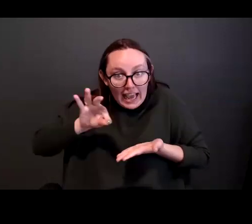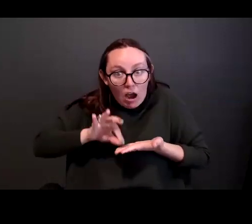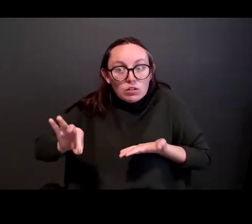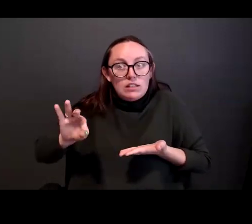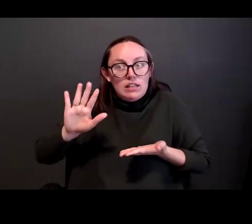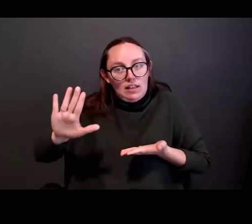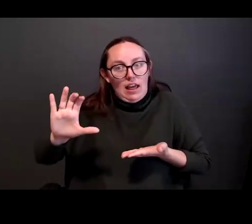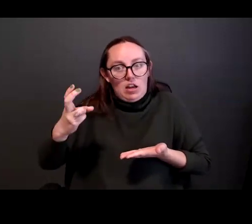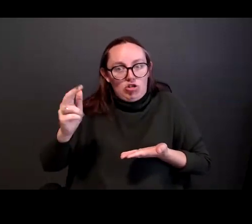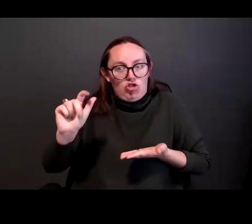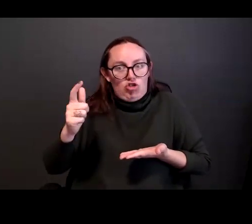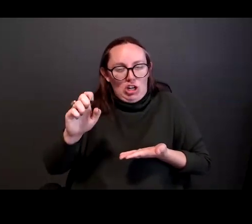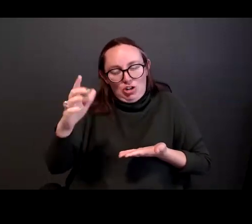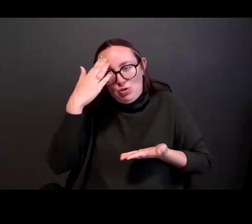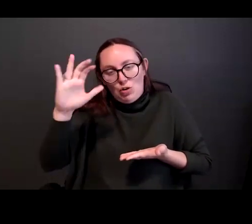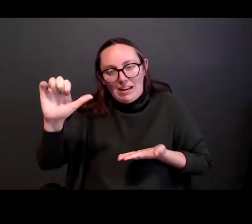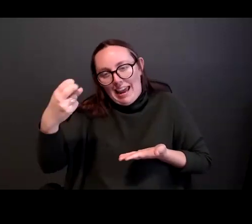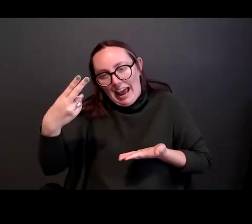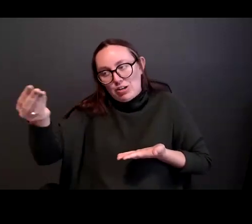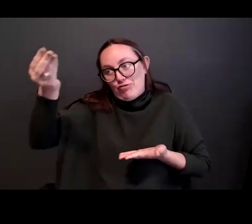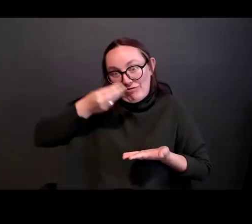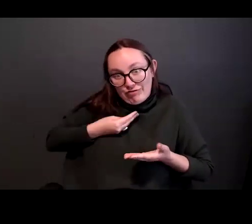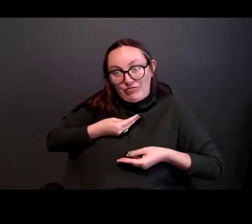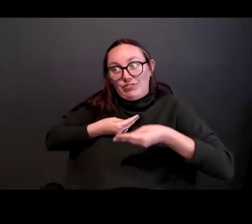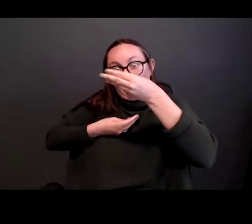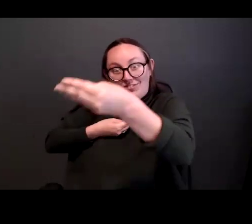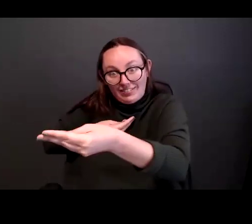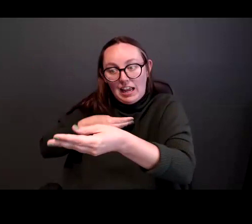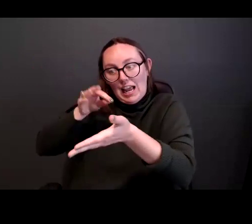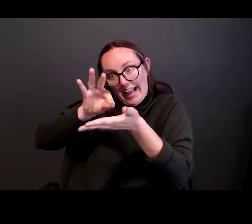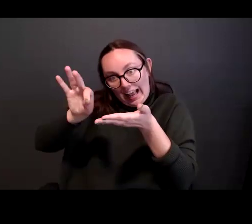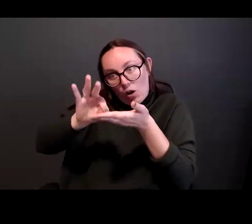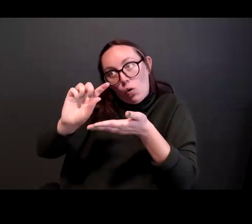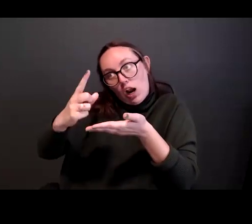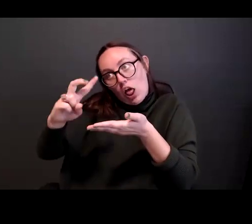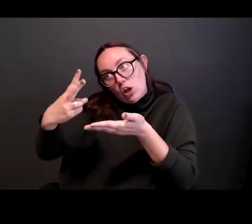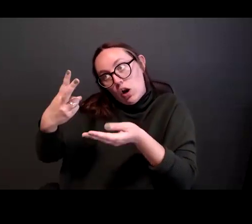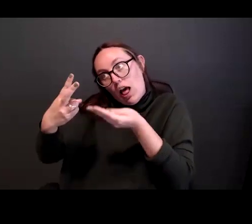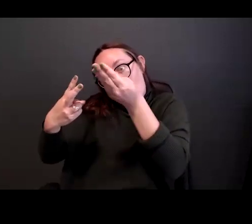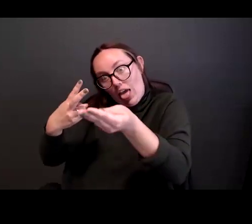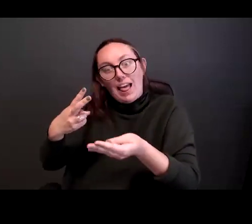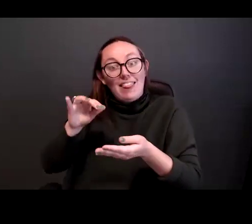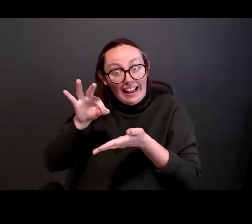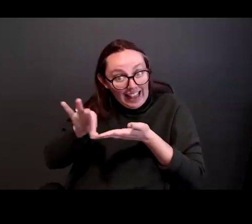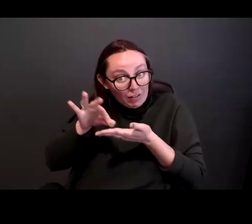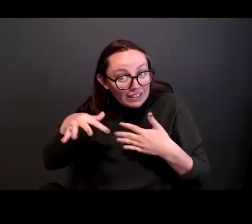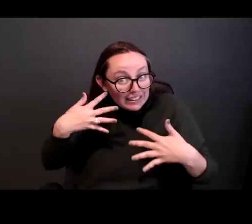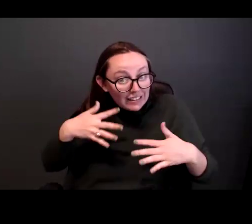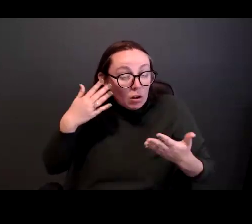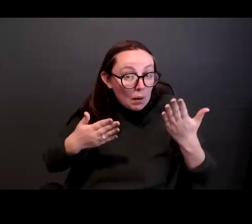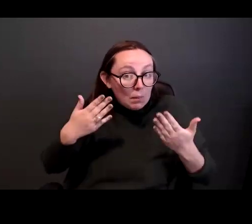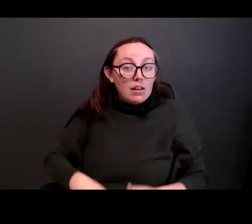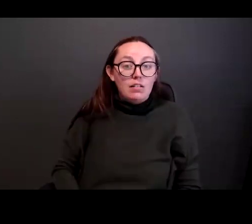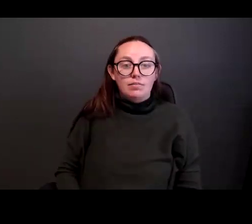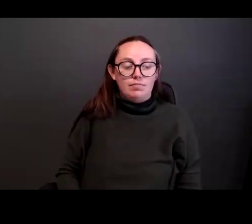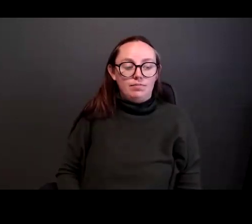Yeah. That's great. Yeah, yeah, because and it's interesting you say that, right? Because okay, you want to tell a story of a